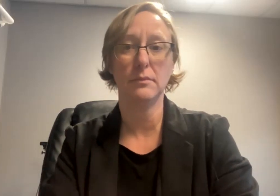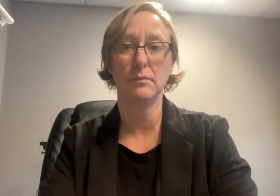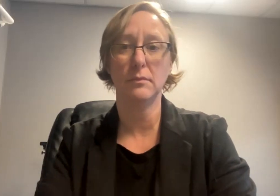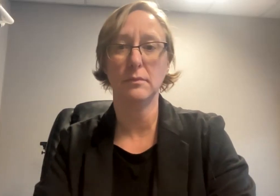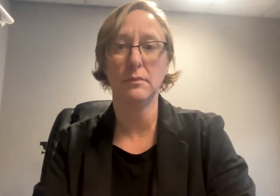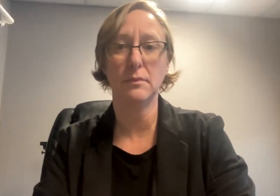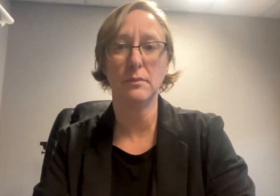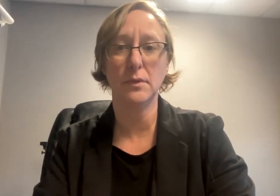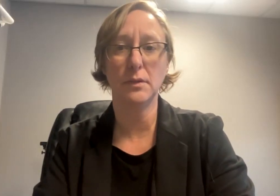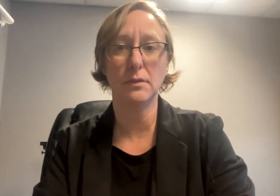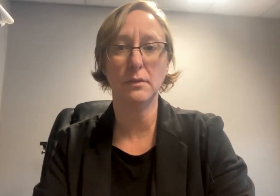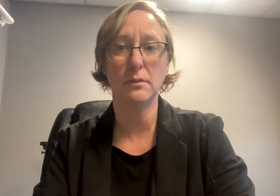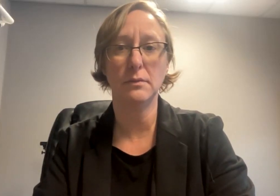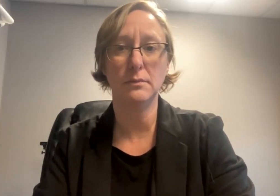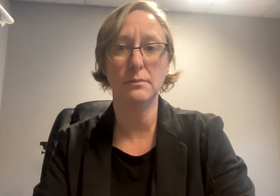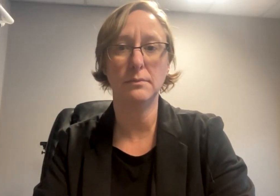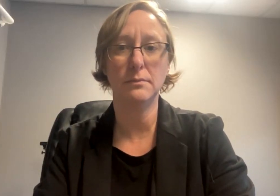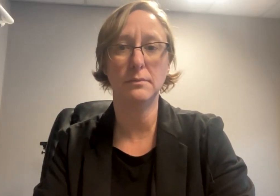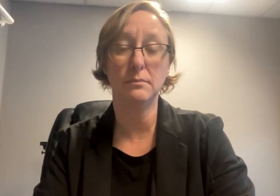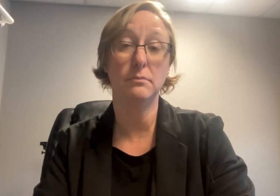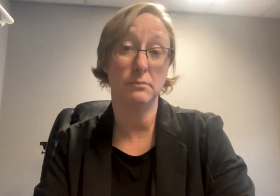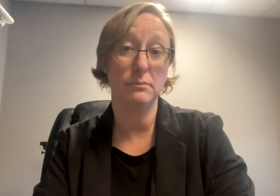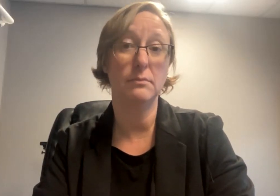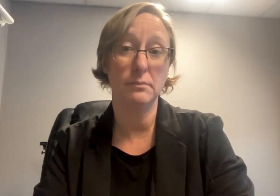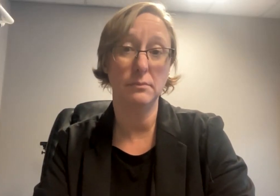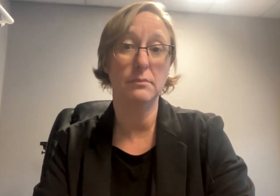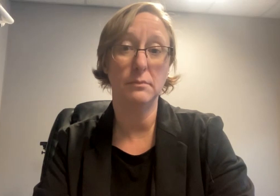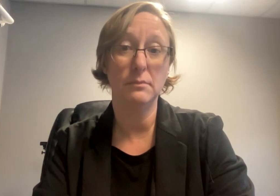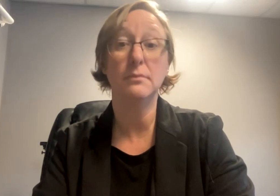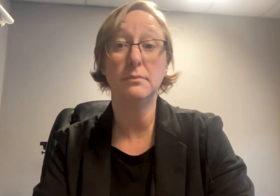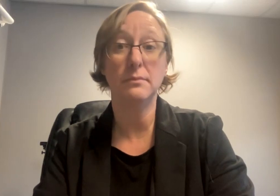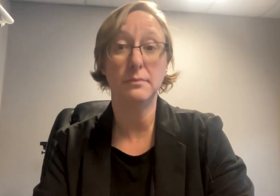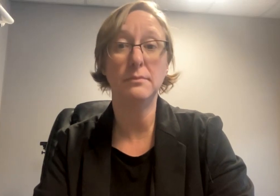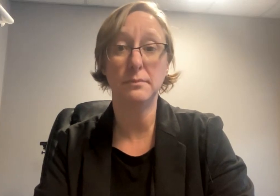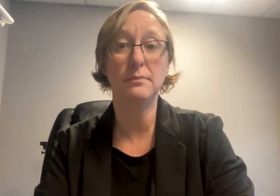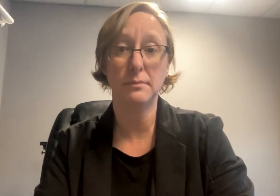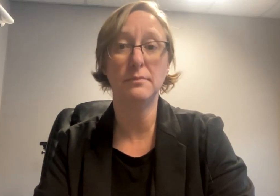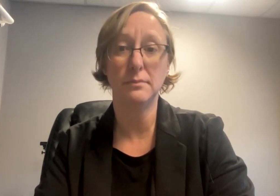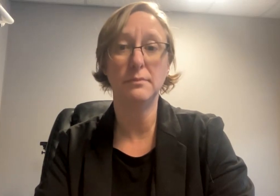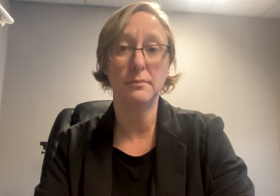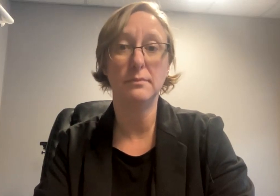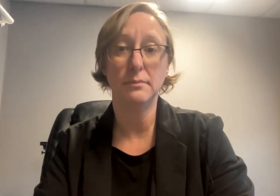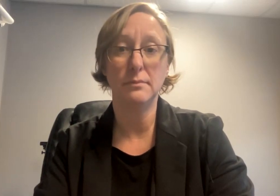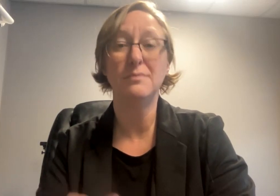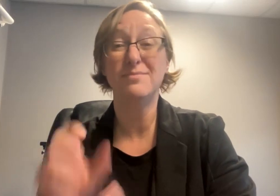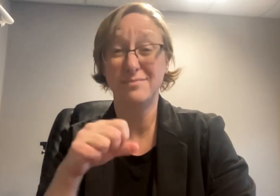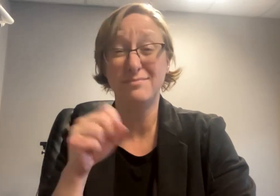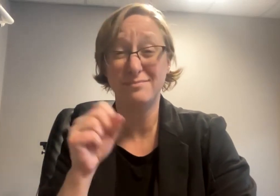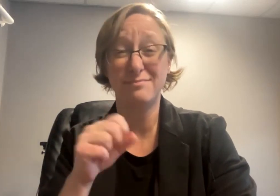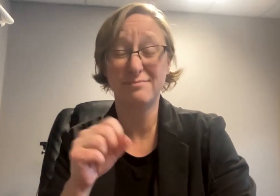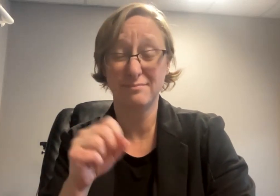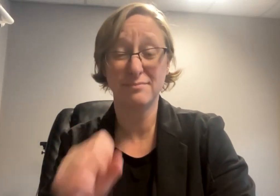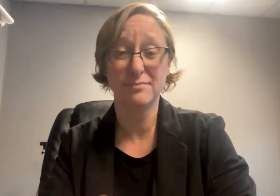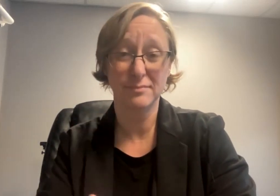That can create an easy chart to look at too. So I think in pictures, a pie